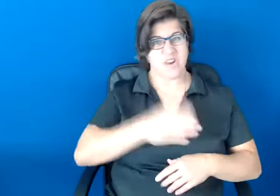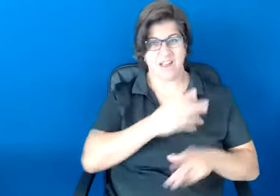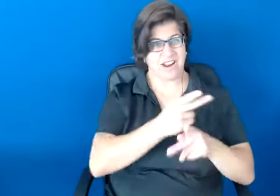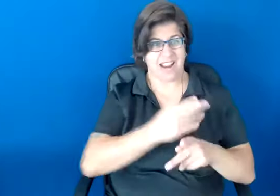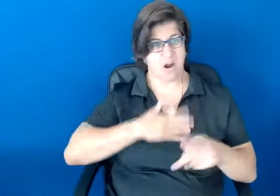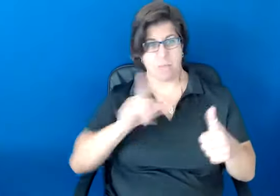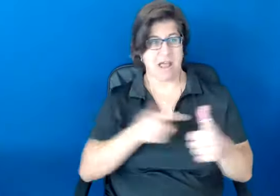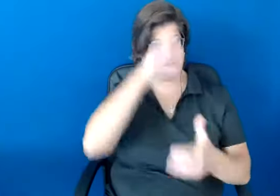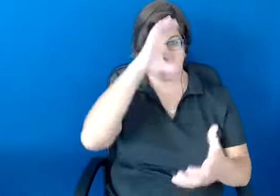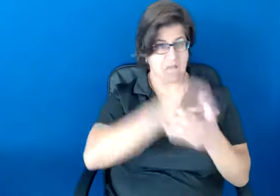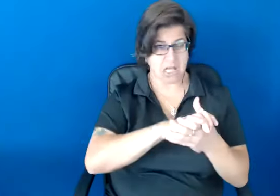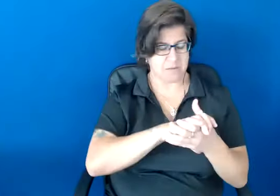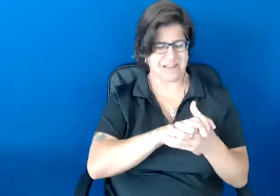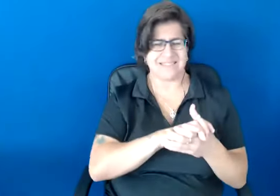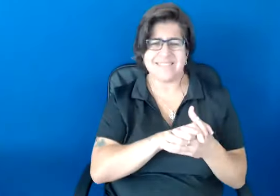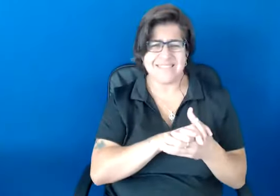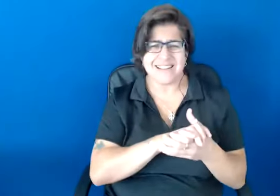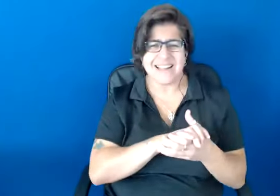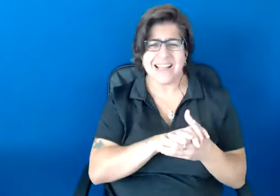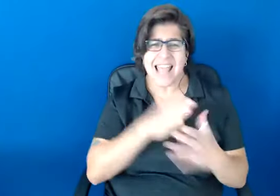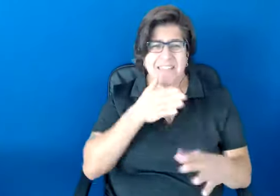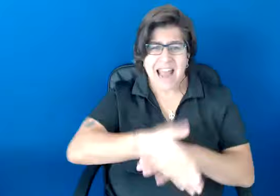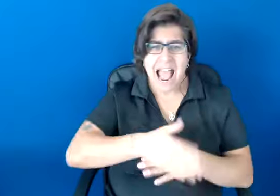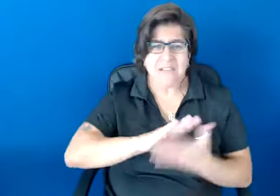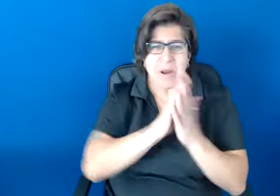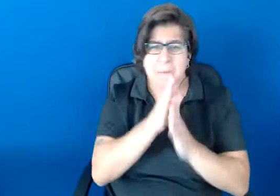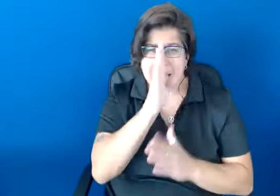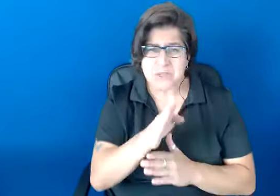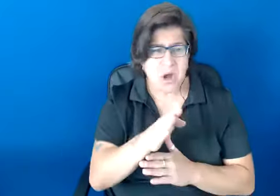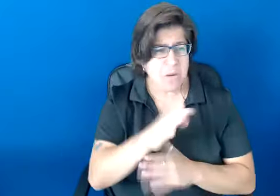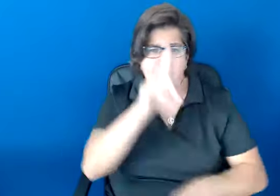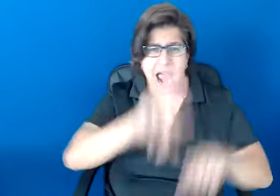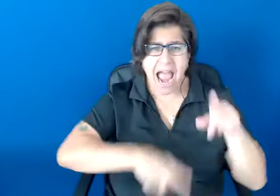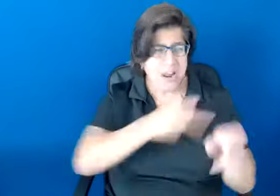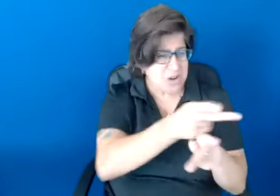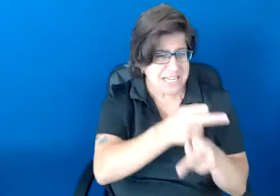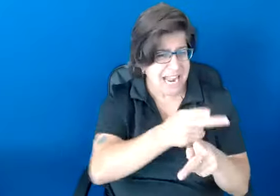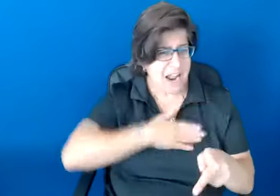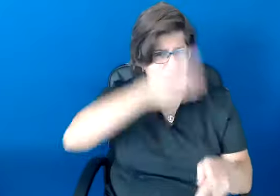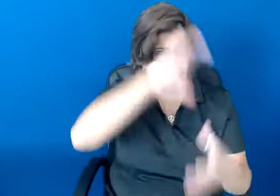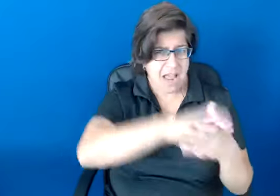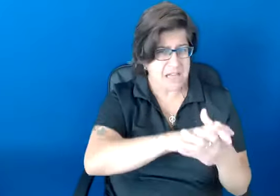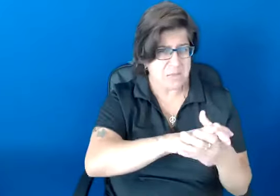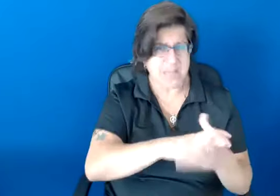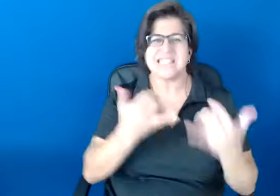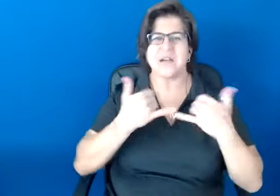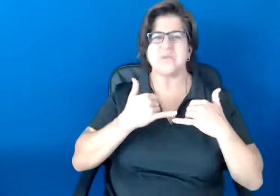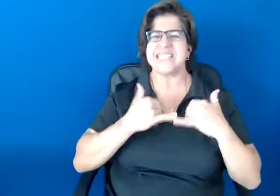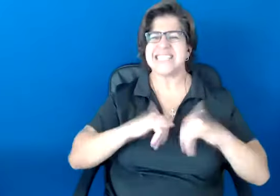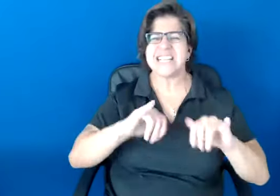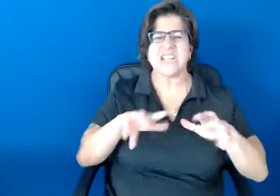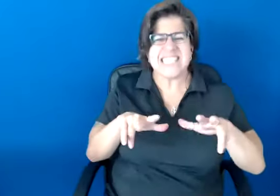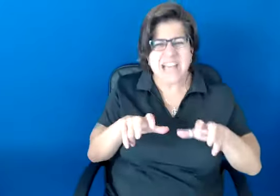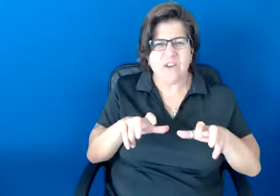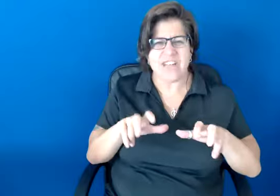even take care of him after I got sober because I was still such a newcomer and so selfish that